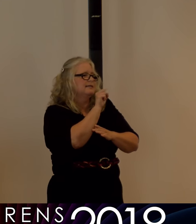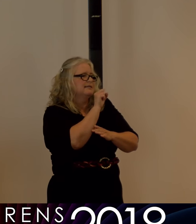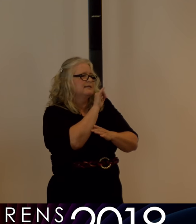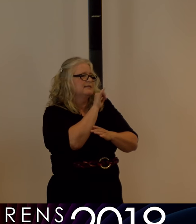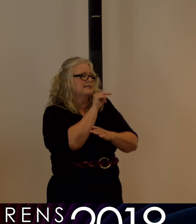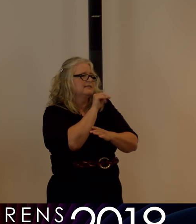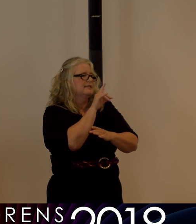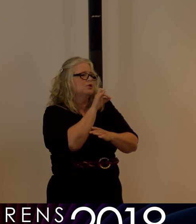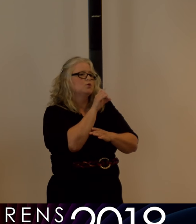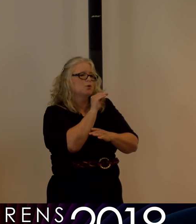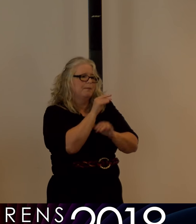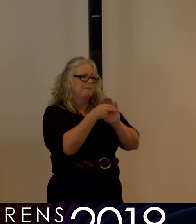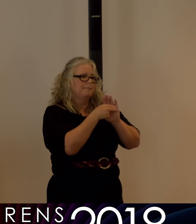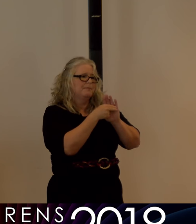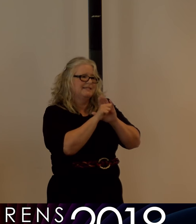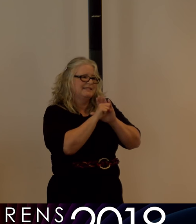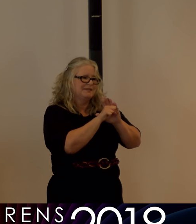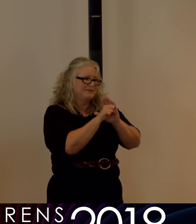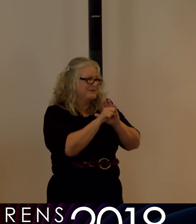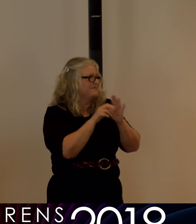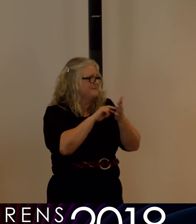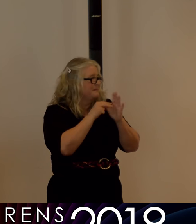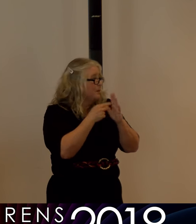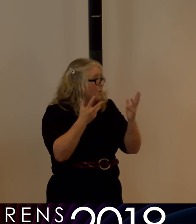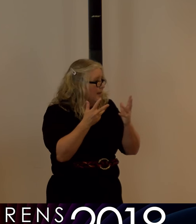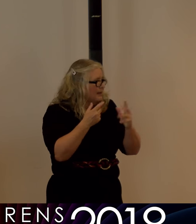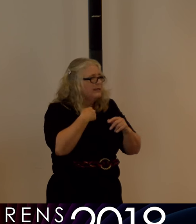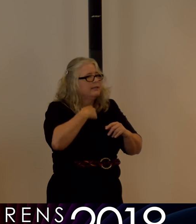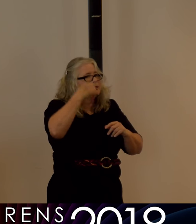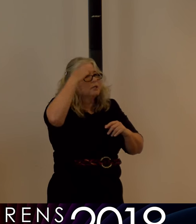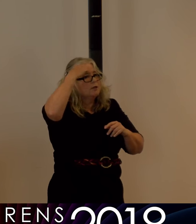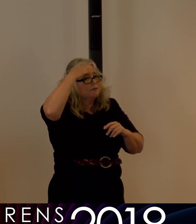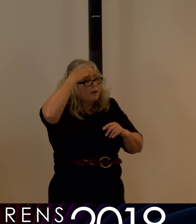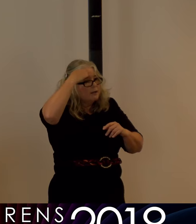means that it's thought to occur by a single